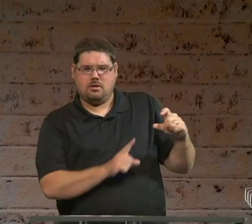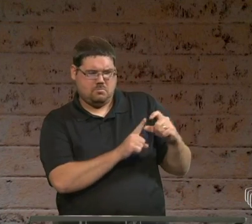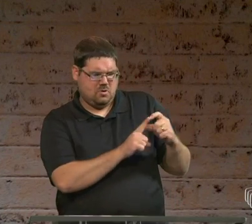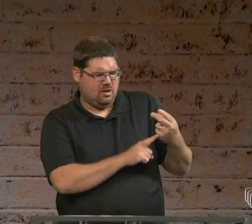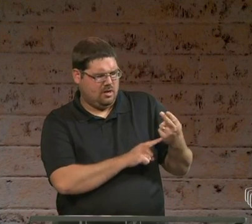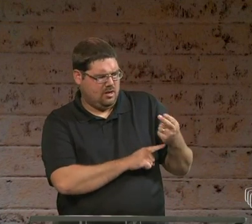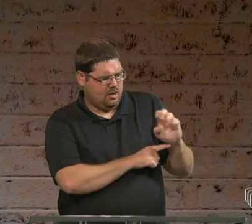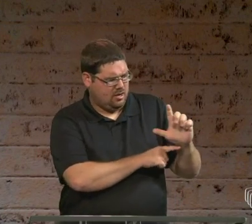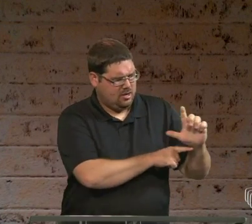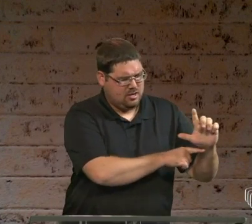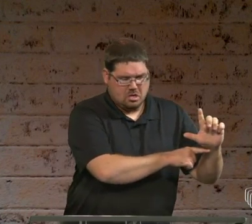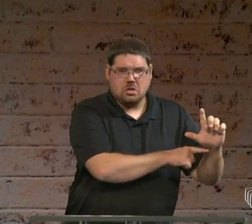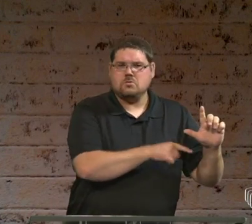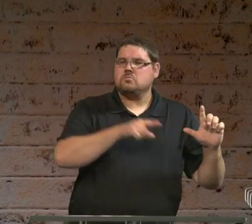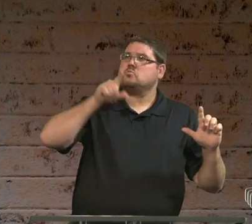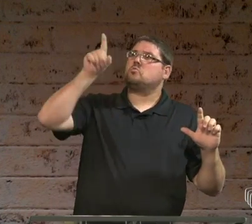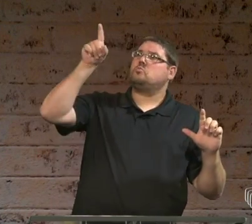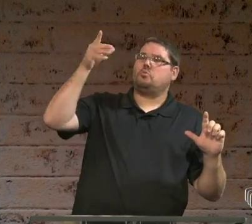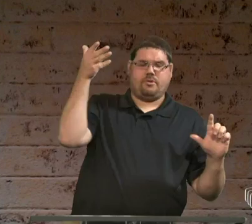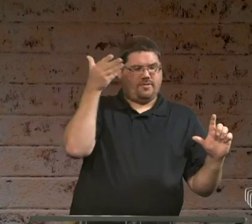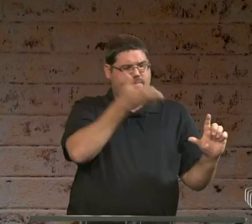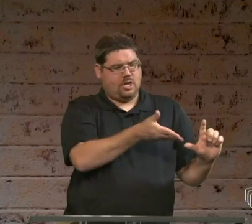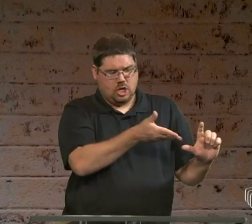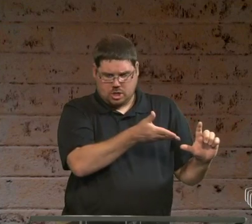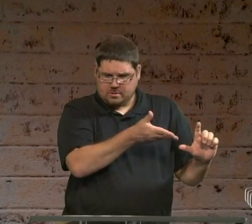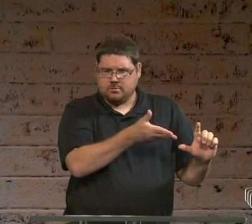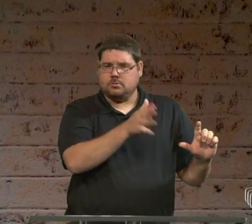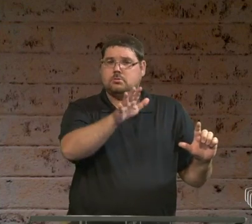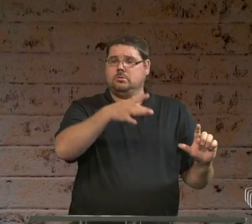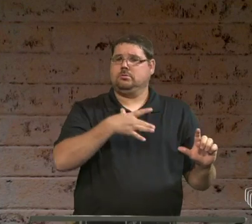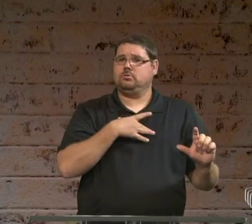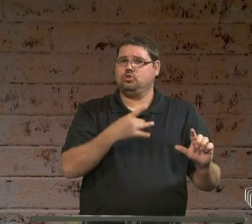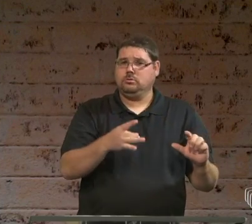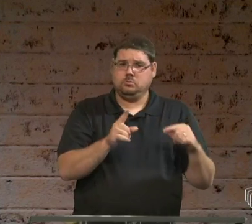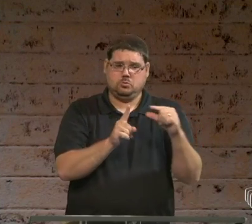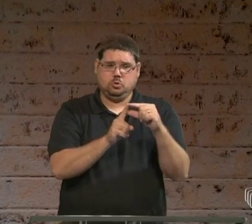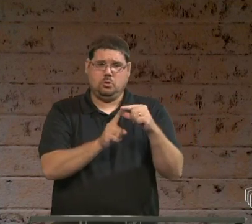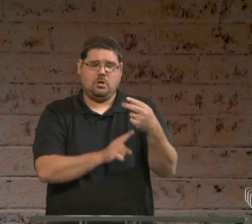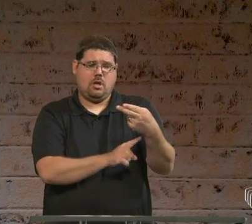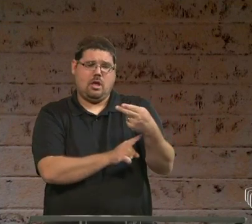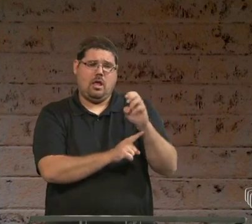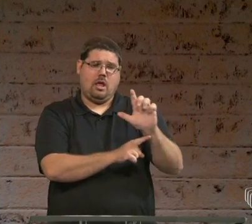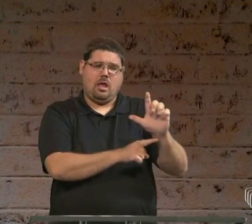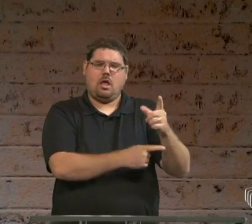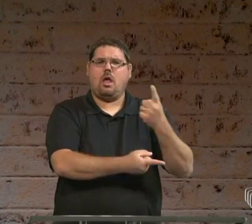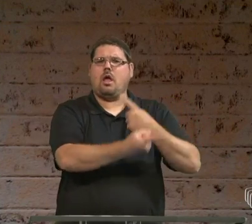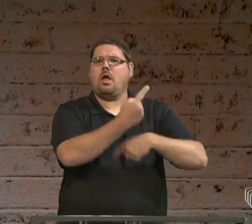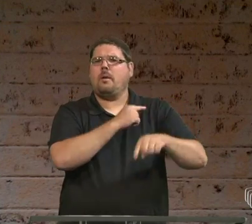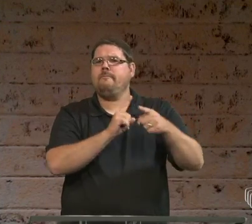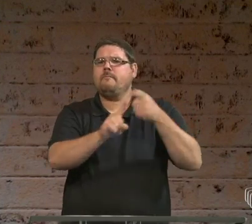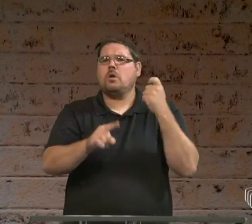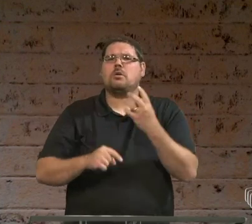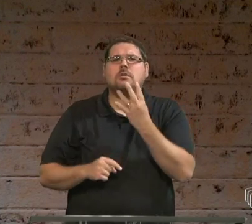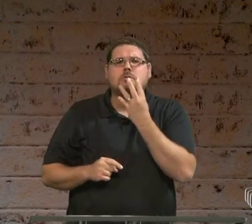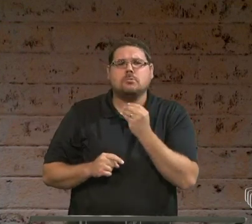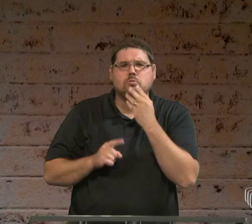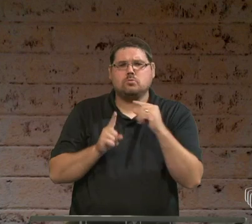in hell? Now, the word hell, that shows, yes, God would be there, but that word hell comes